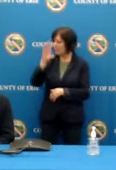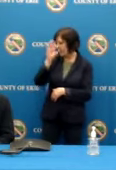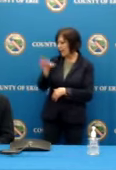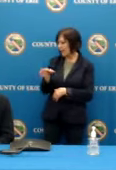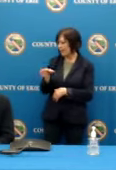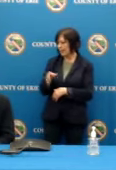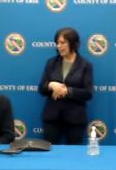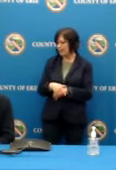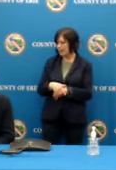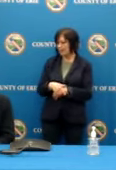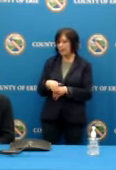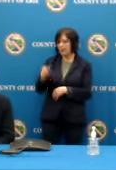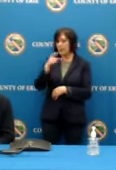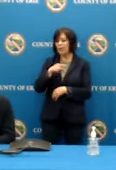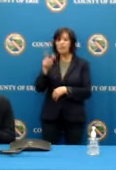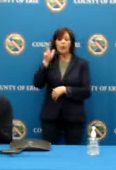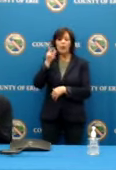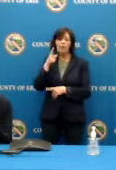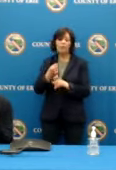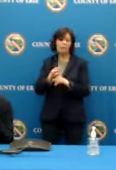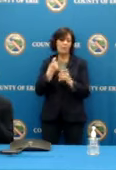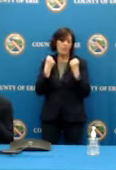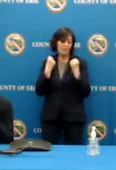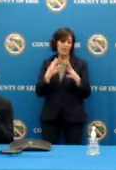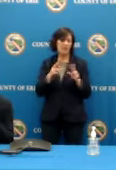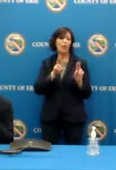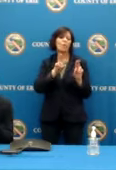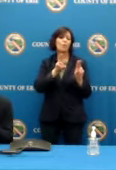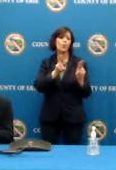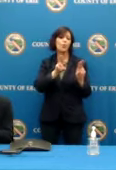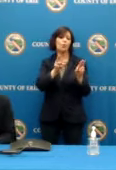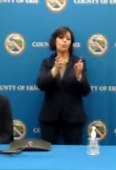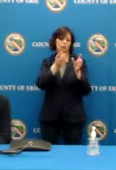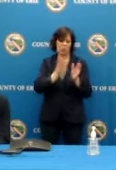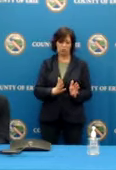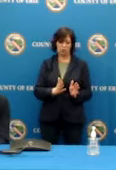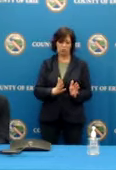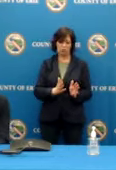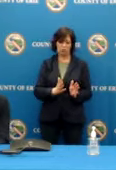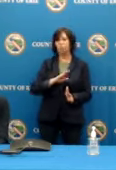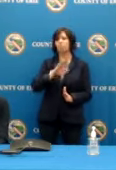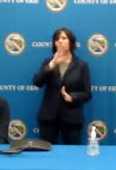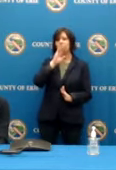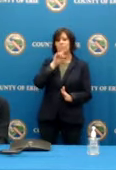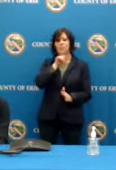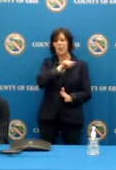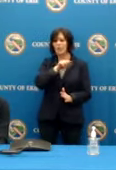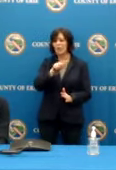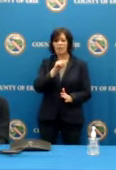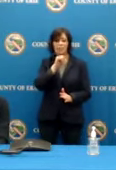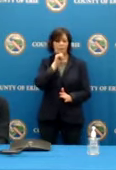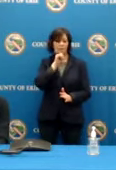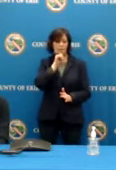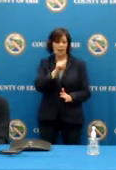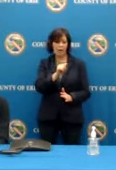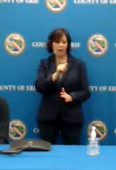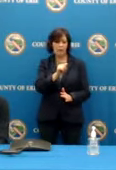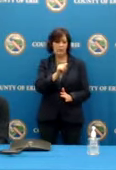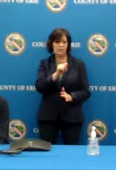Hi. We've heard from a number of funeral directors who are frustrated that they're not among the groups